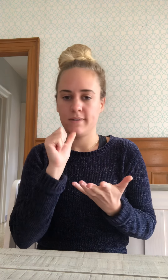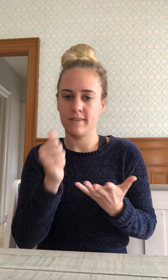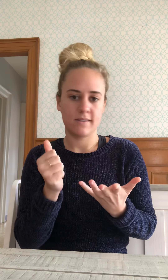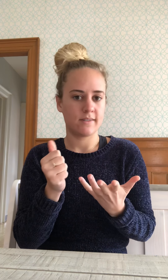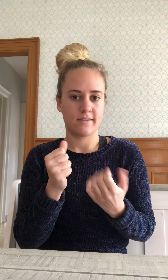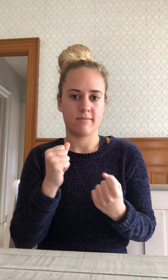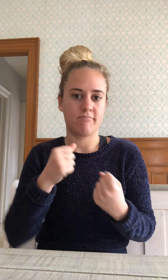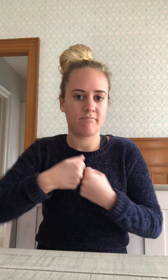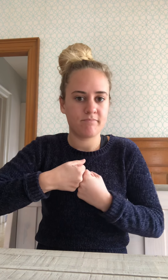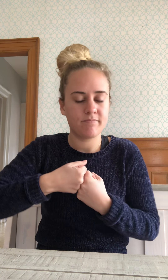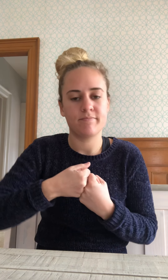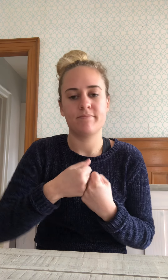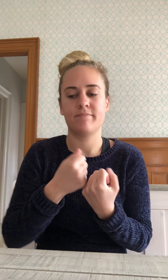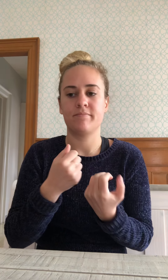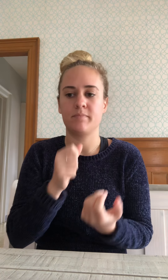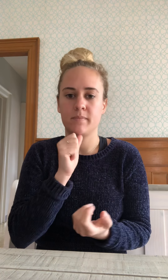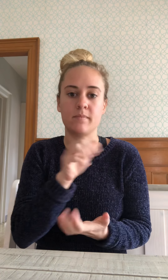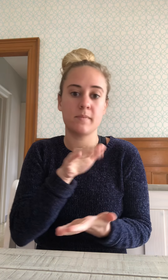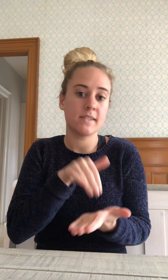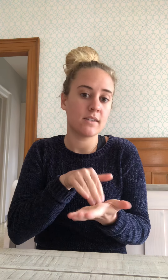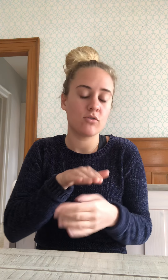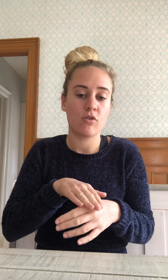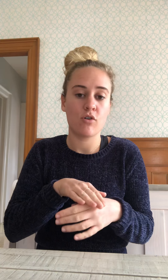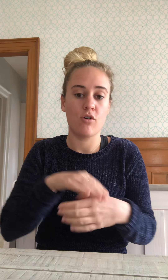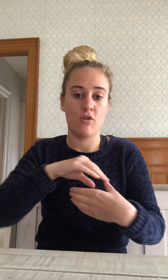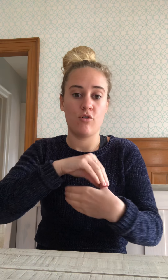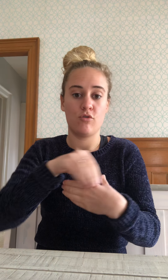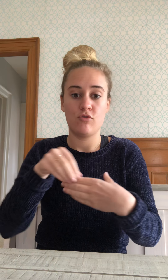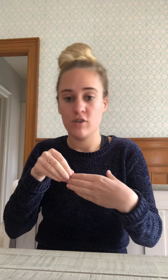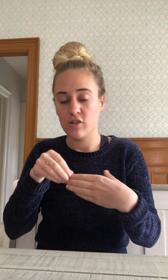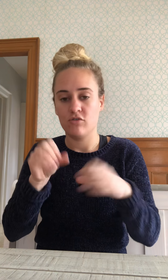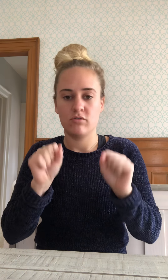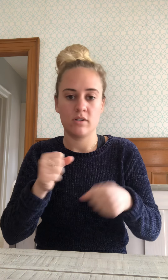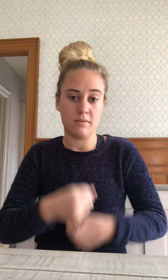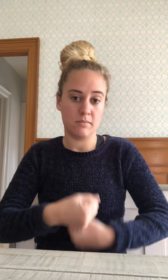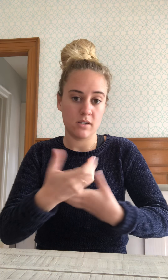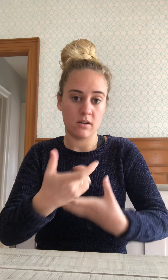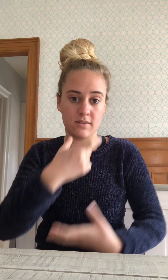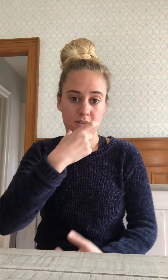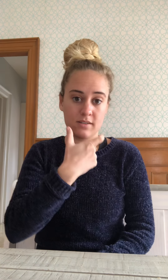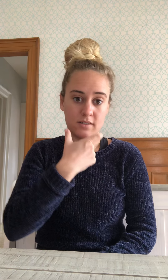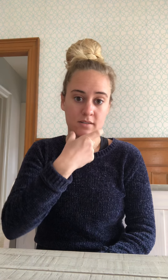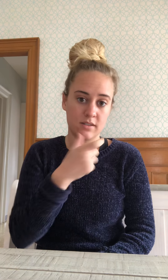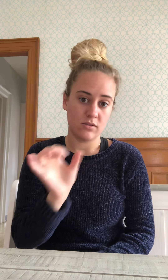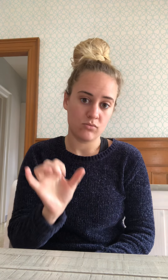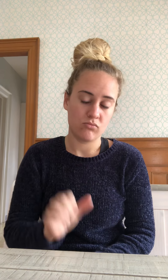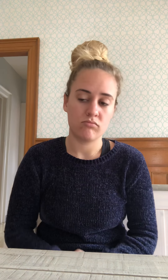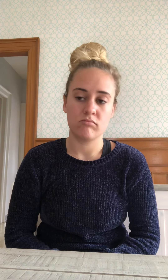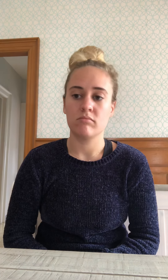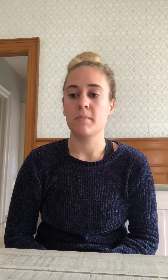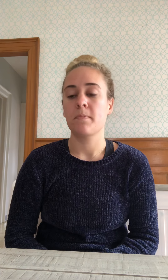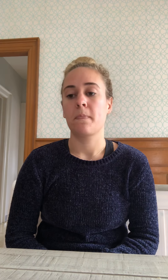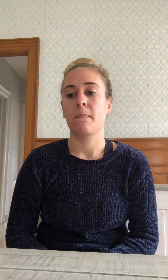aren't centered over the ridge, that can be something that's causing the tilting or jiggling. With respect to